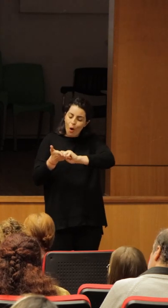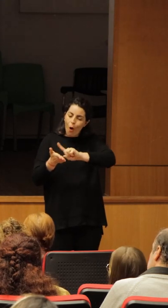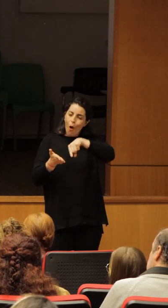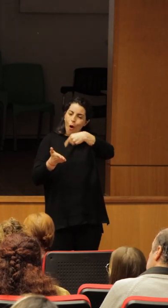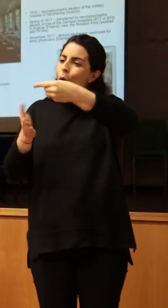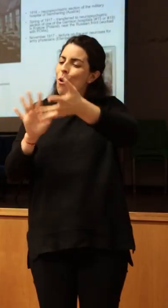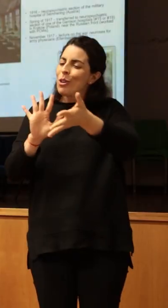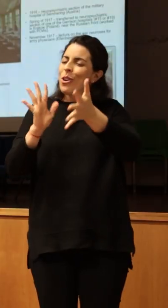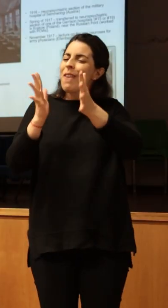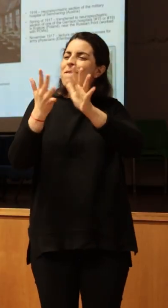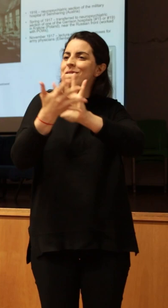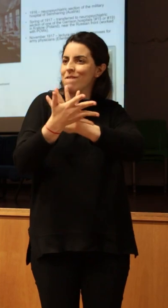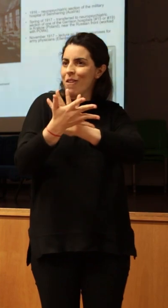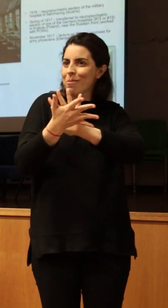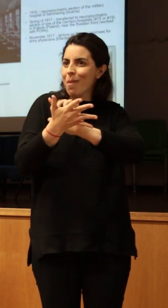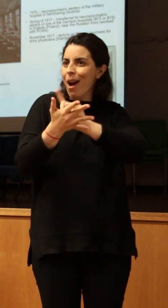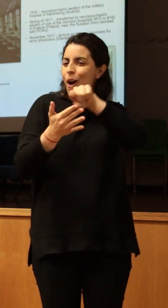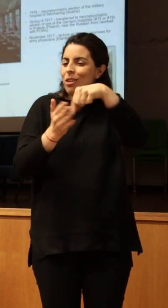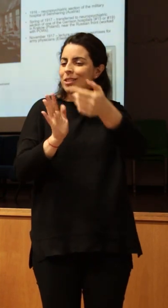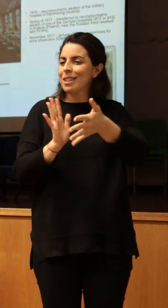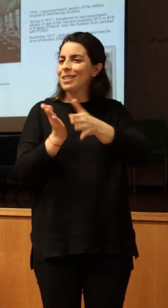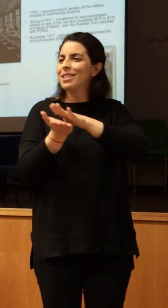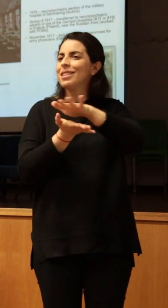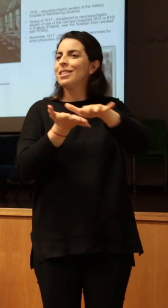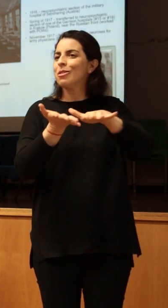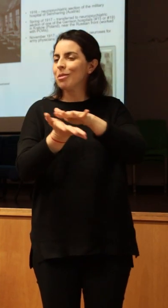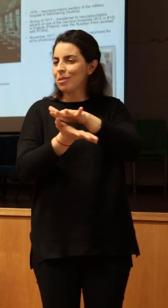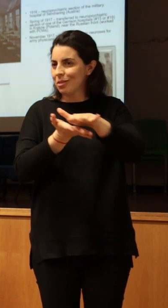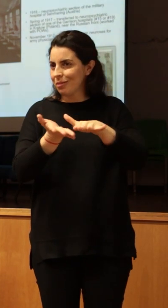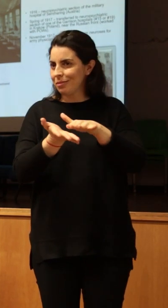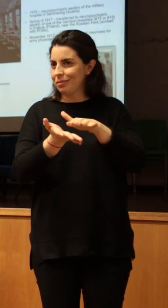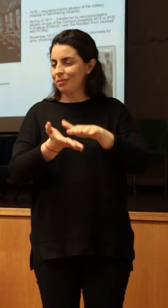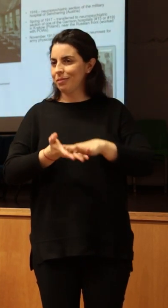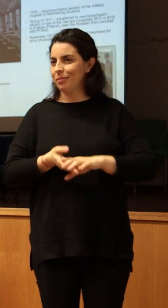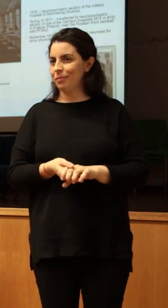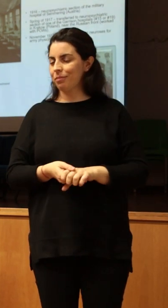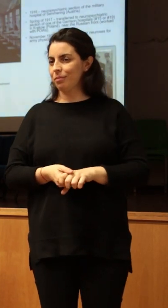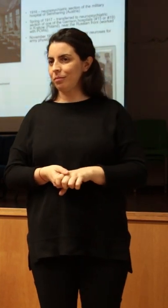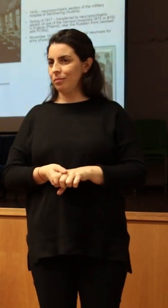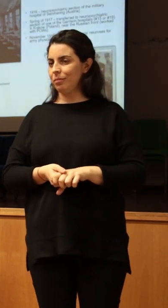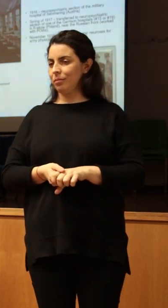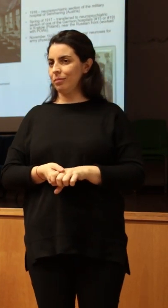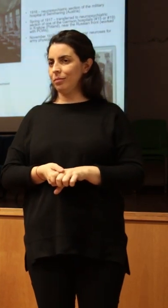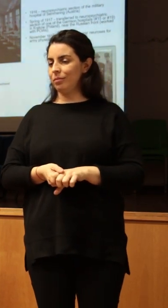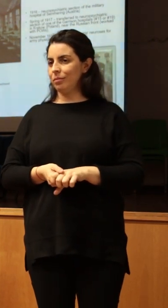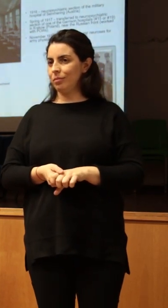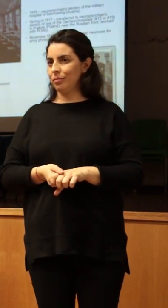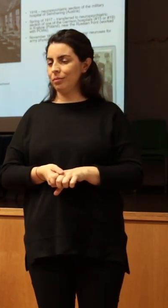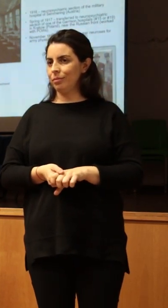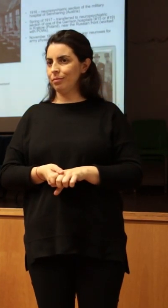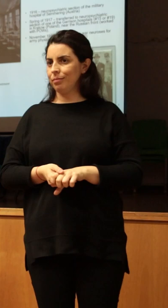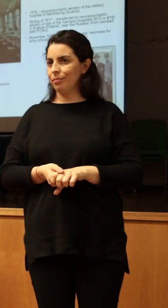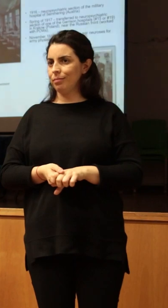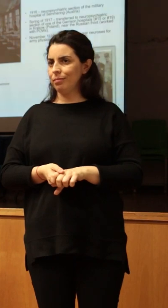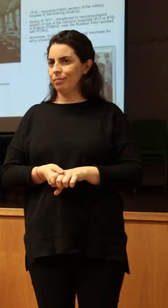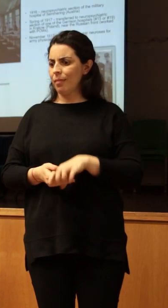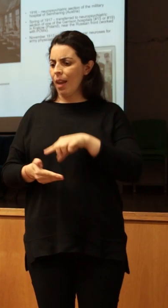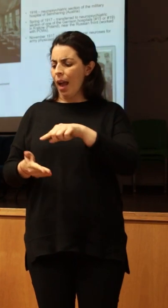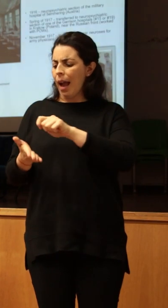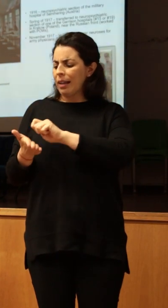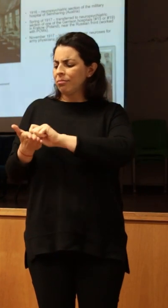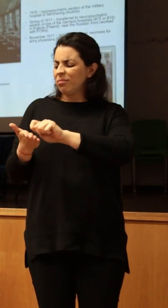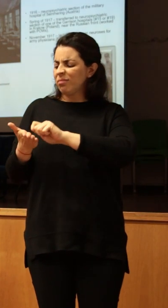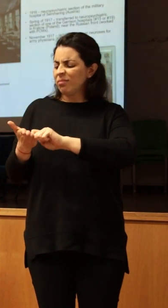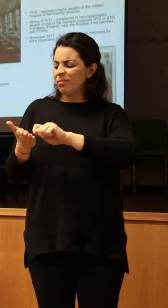Lado. In that other article, he wrote a lot about the social nature, what's happening in